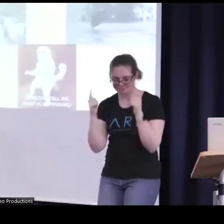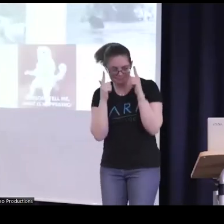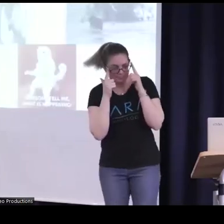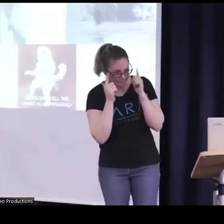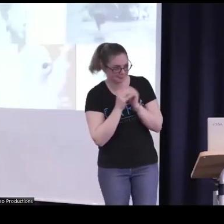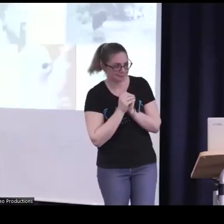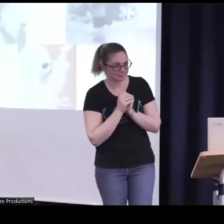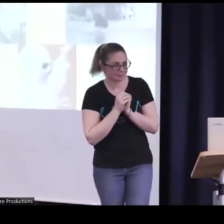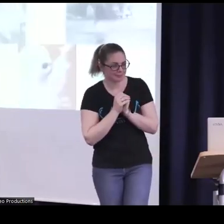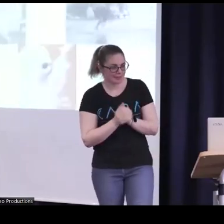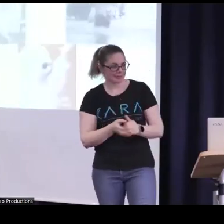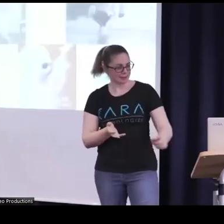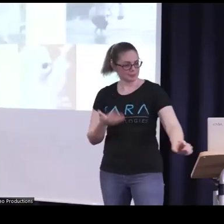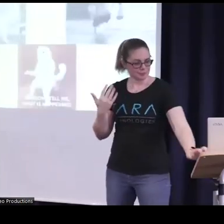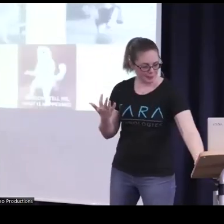just pick up the phone.